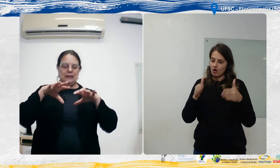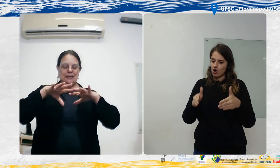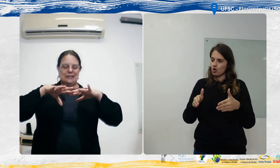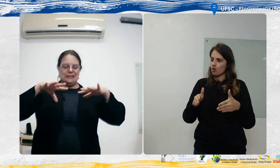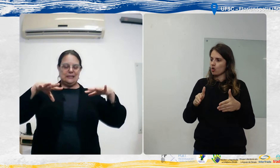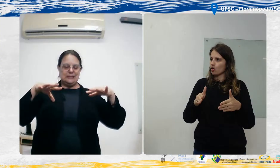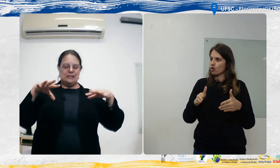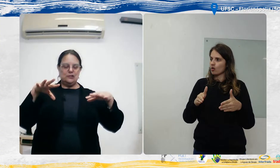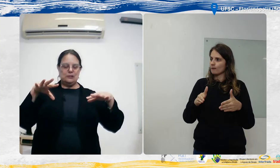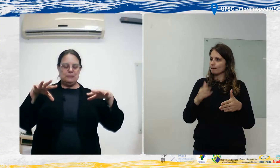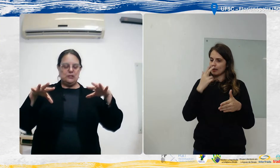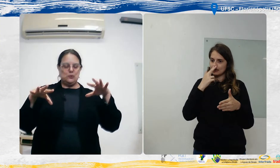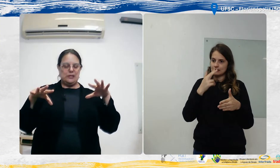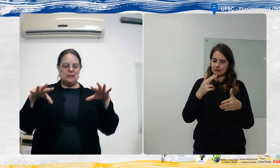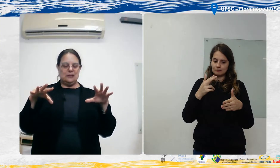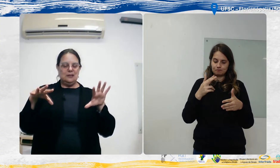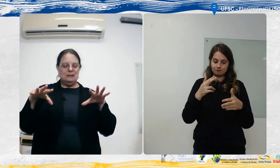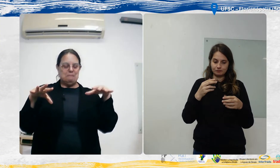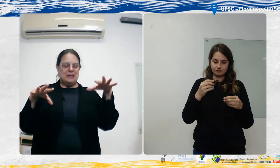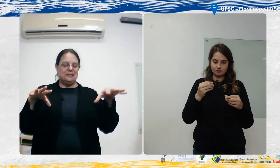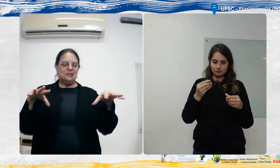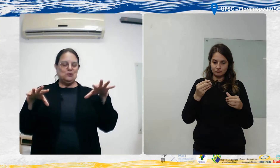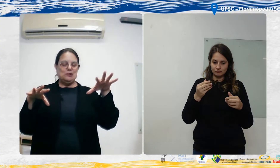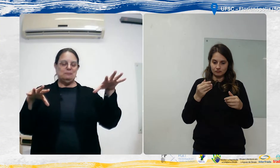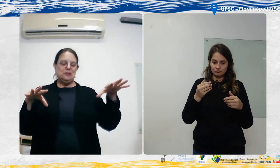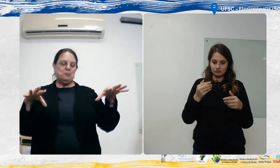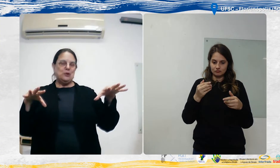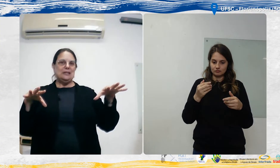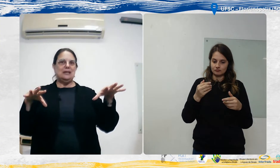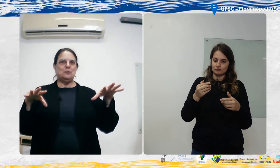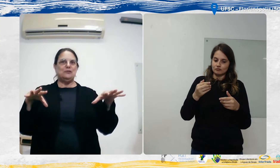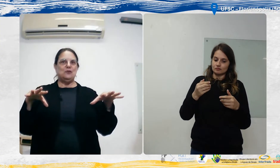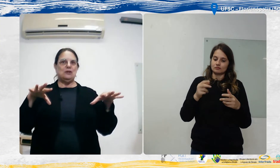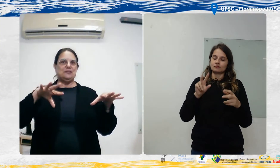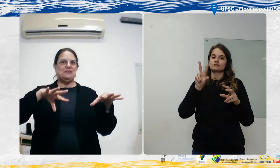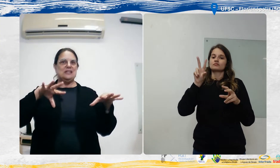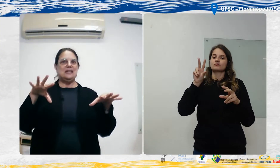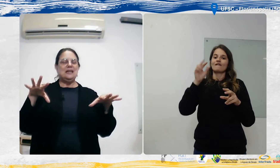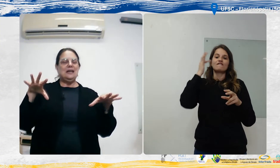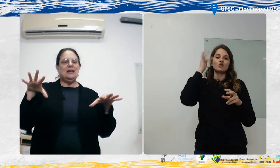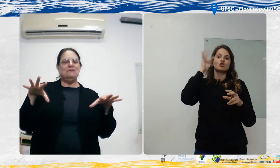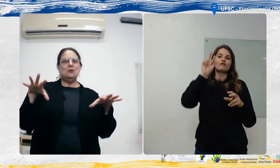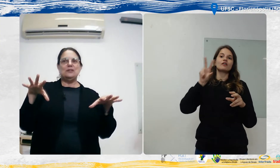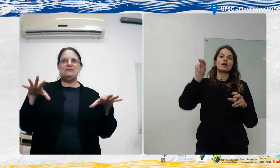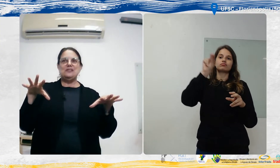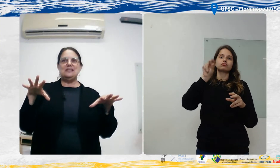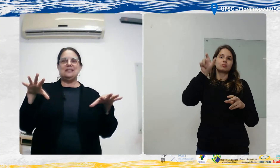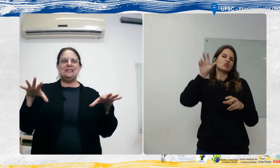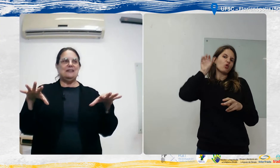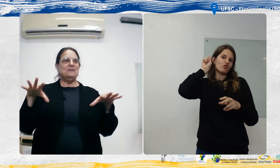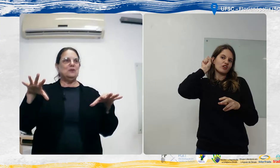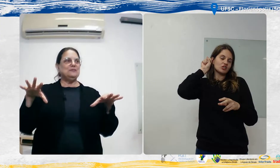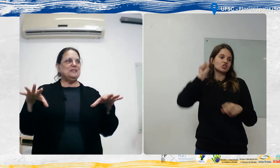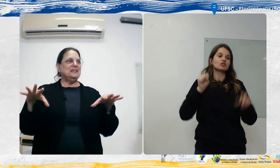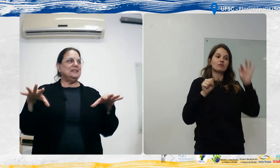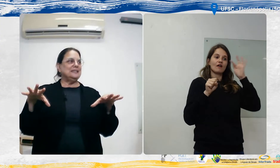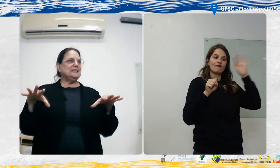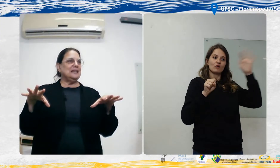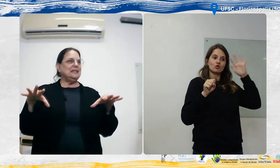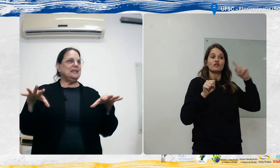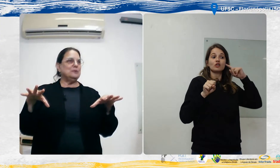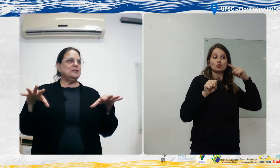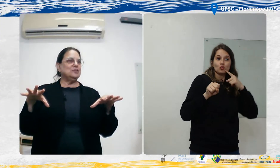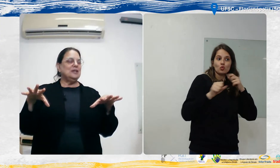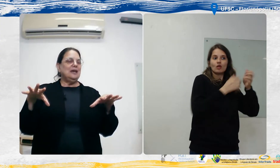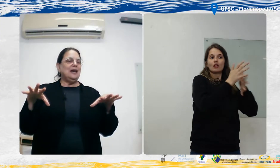on this distinction between mainstream spoken language philosophy and philosophy, this deaf philosophy done in a